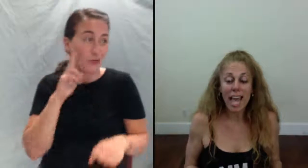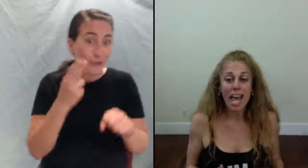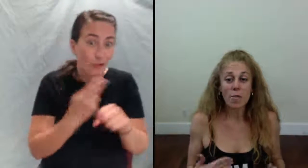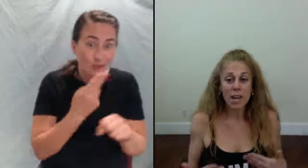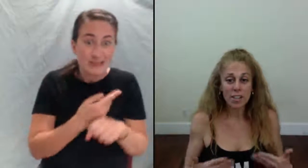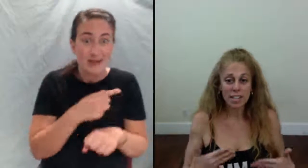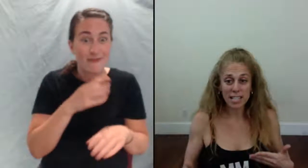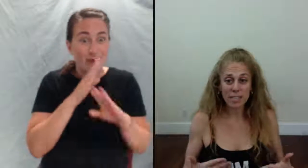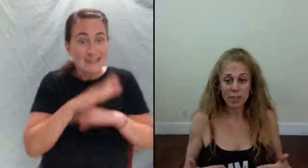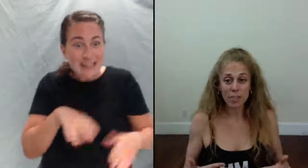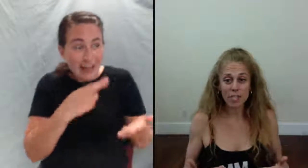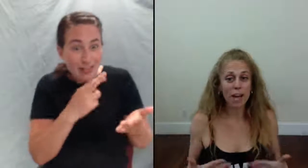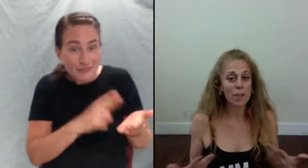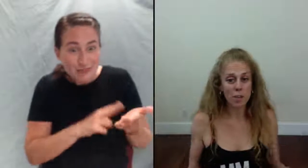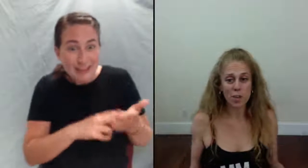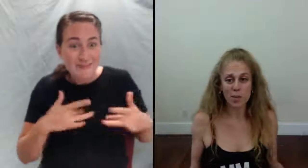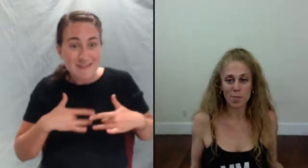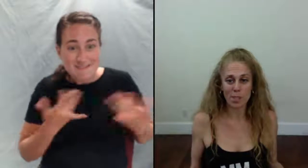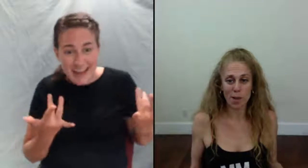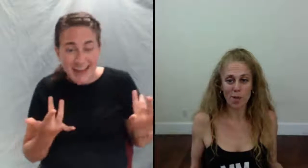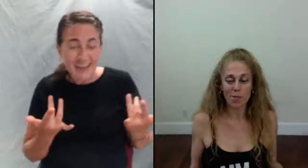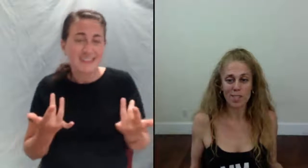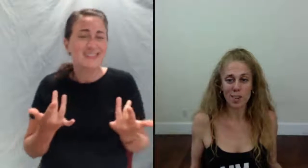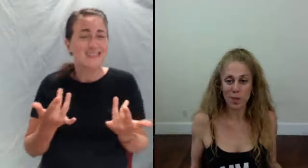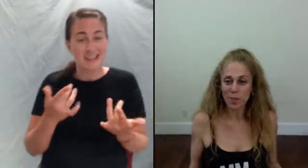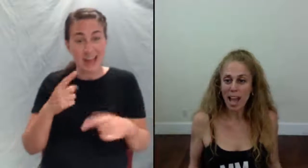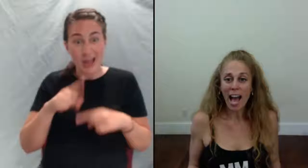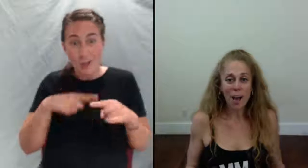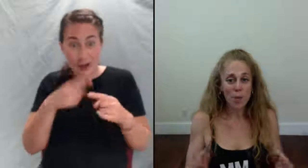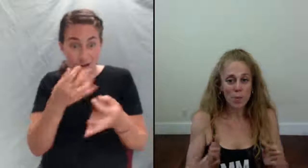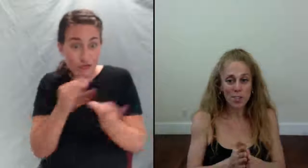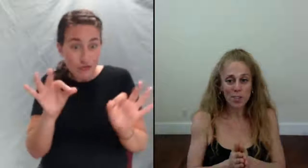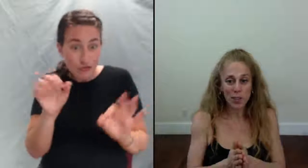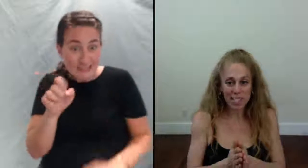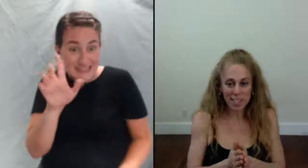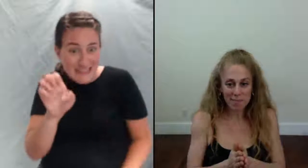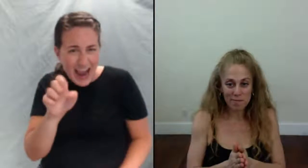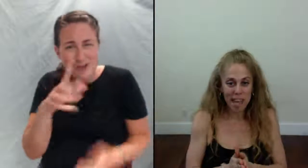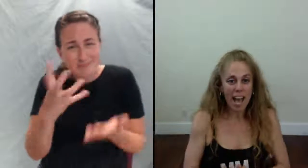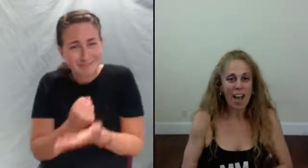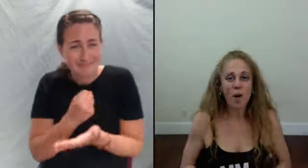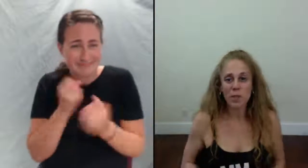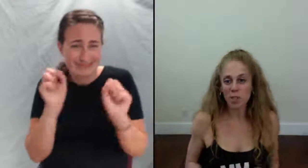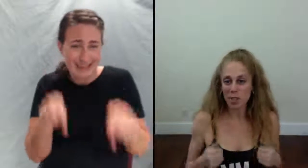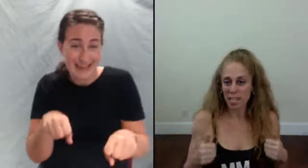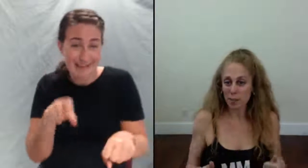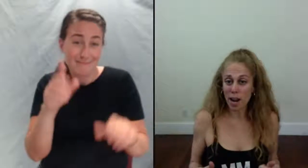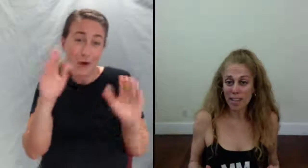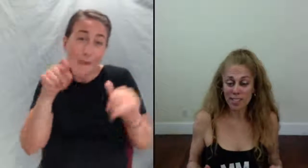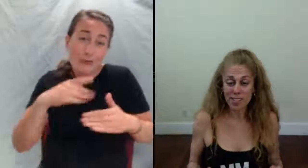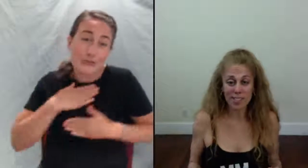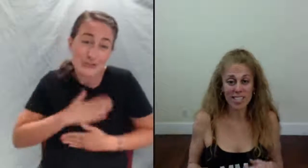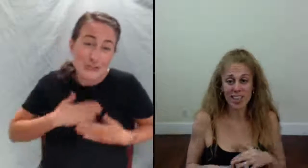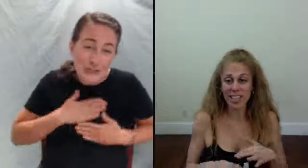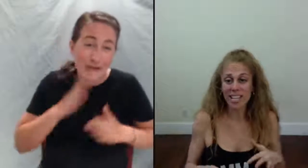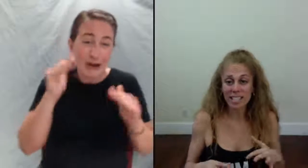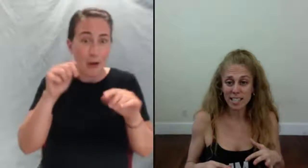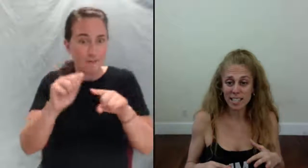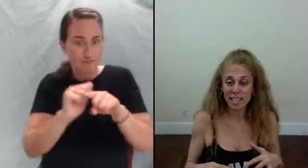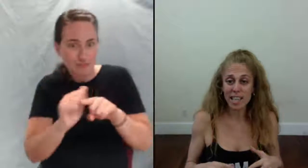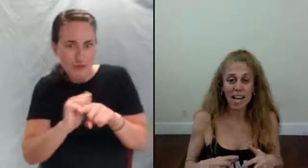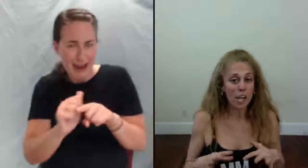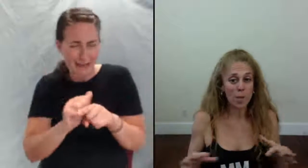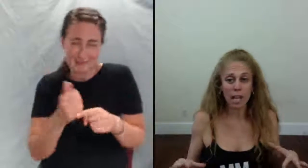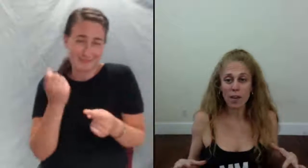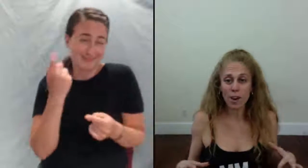lines. And when you're dancing freestyle, you can use them as well. So I hope you enjoyed them. I hope that you guys practice. You see, they're nice